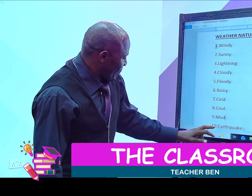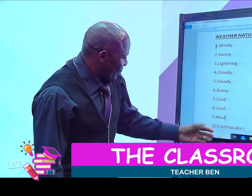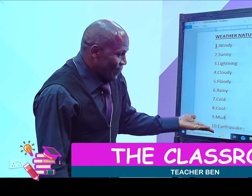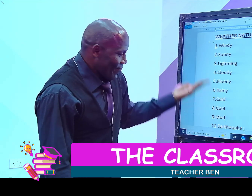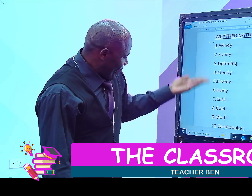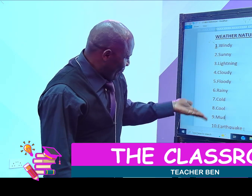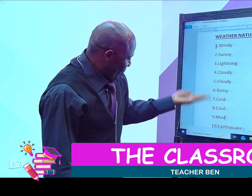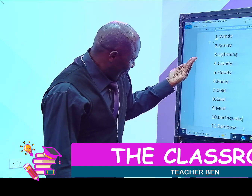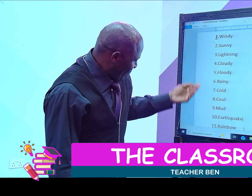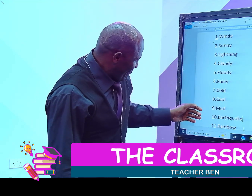Number 10,